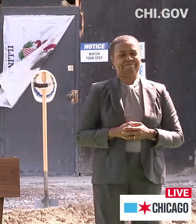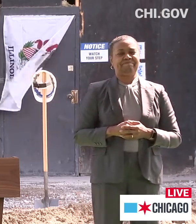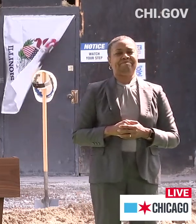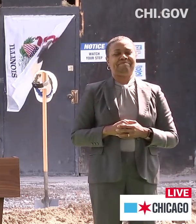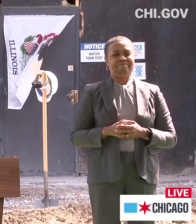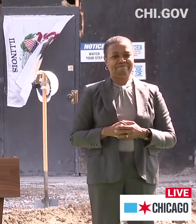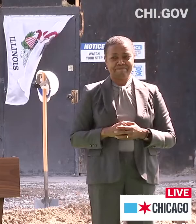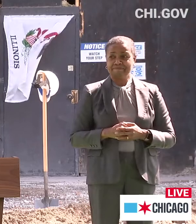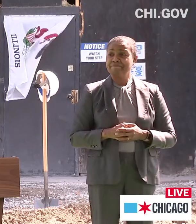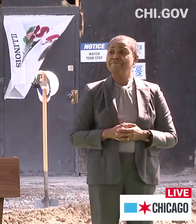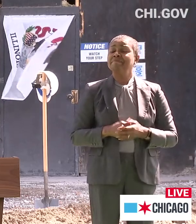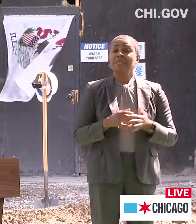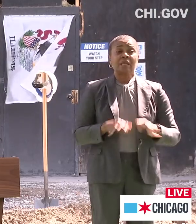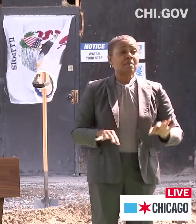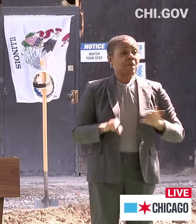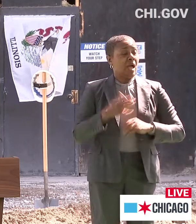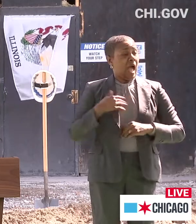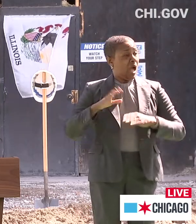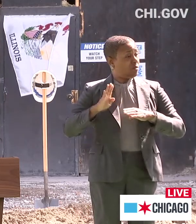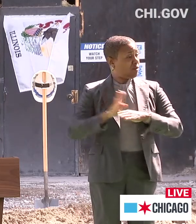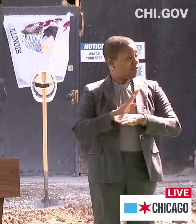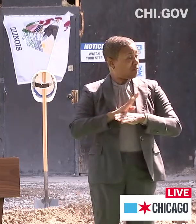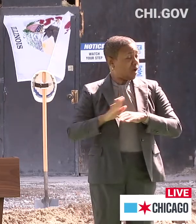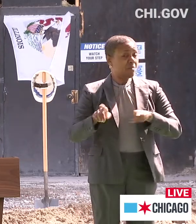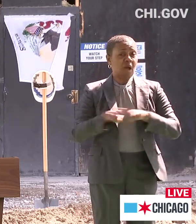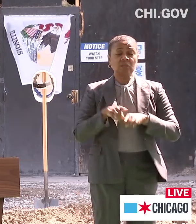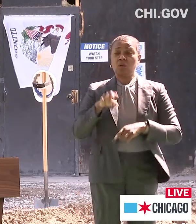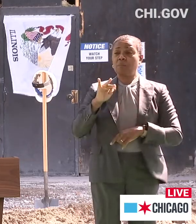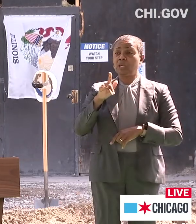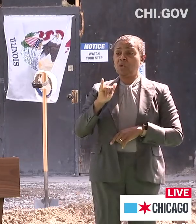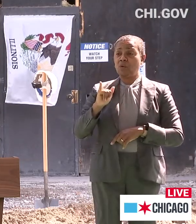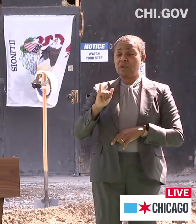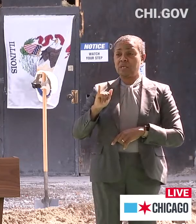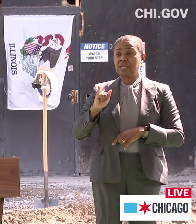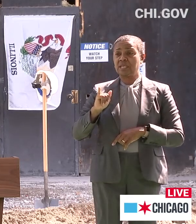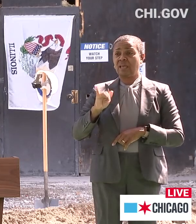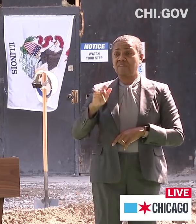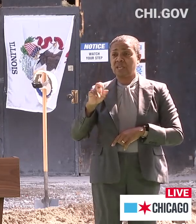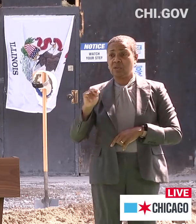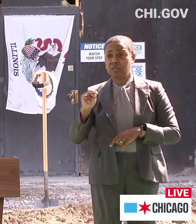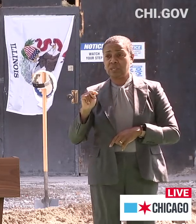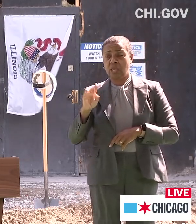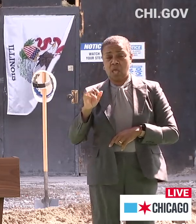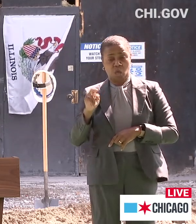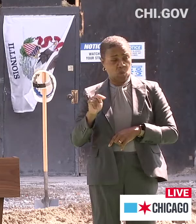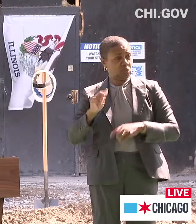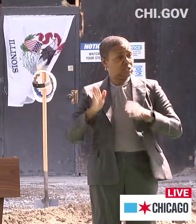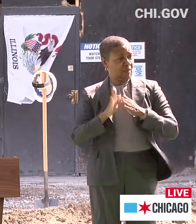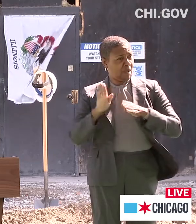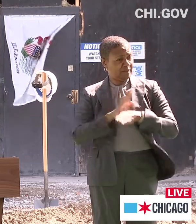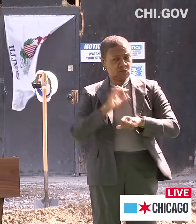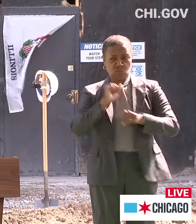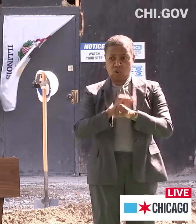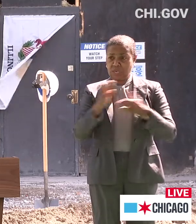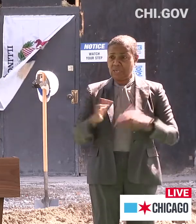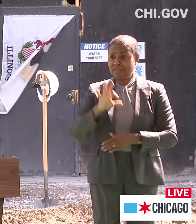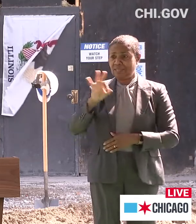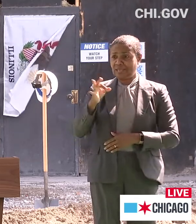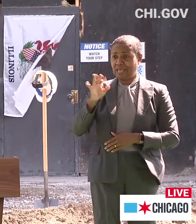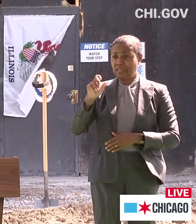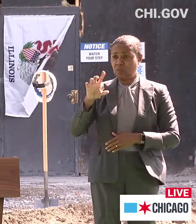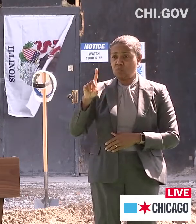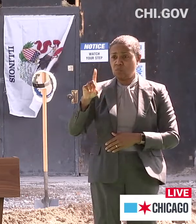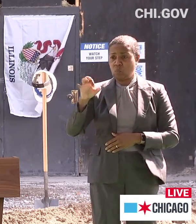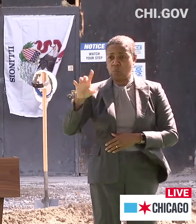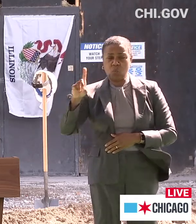And it's important to note that our firm is also a minority, veteran-owned small business that's doing work right here in the 9th Ward